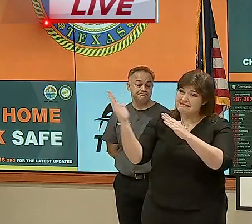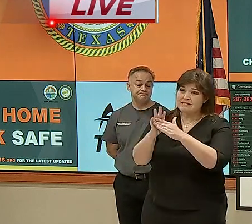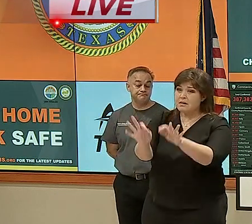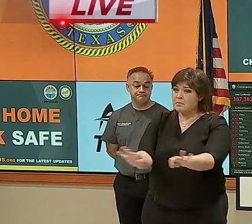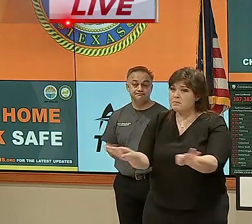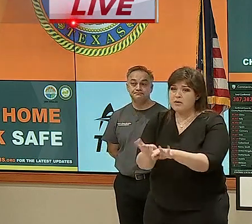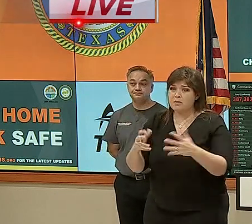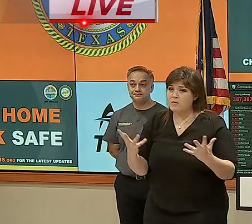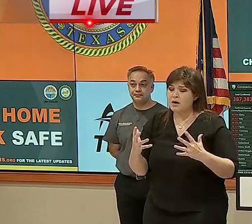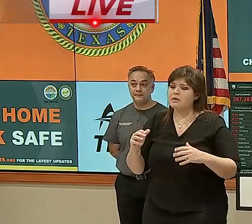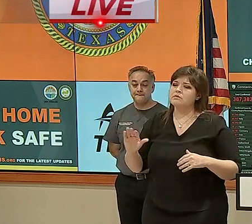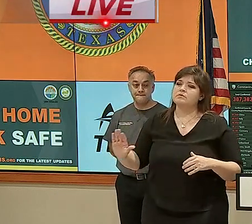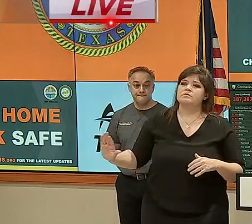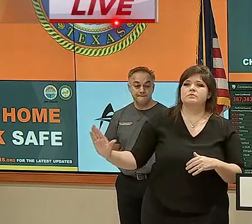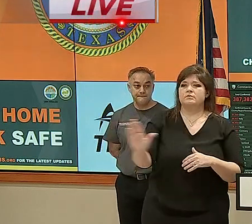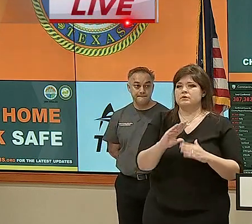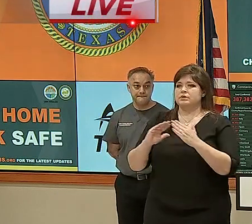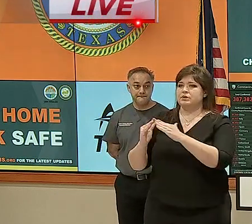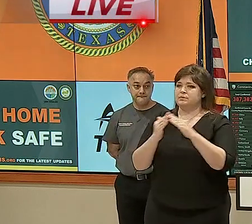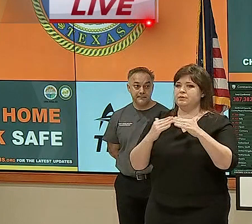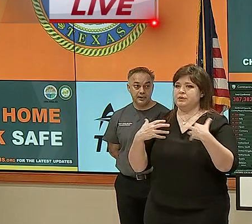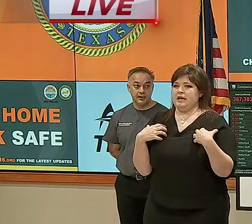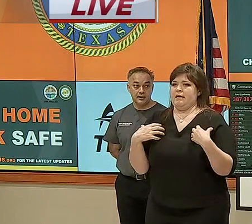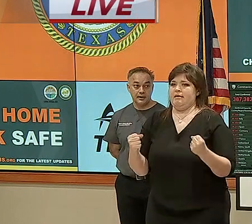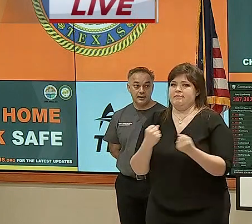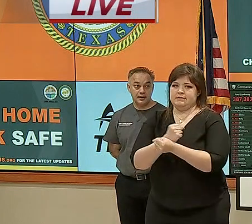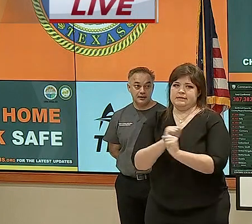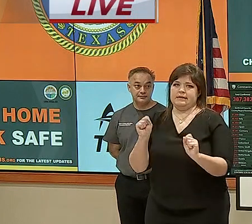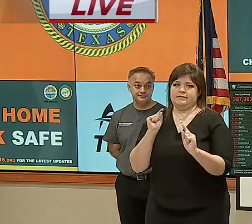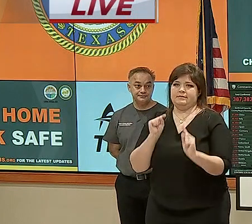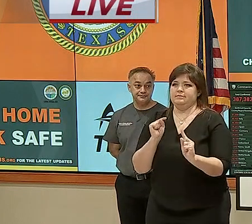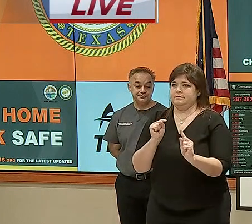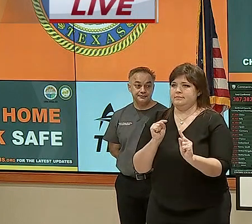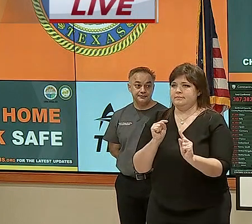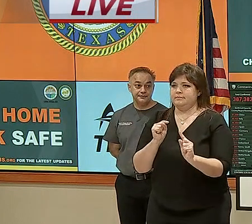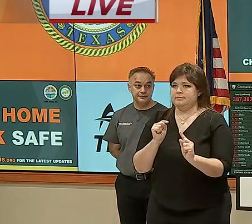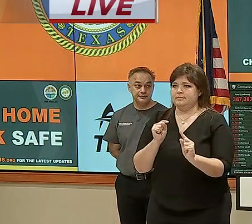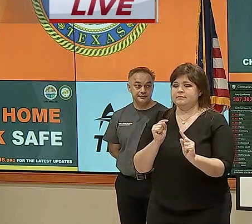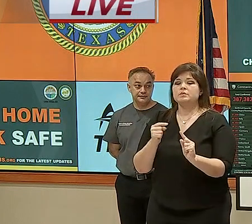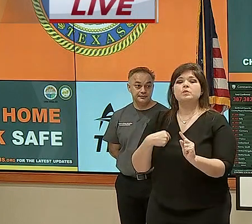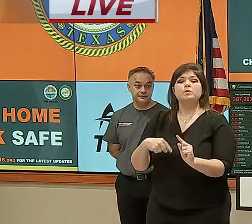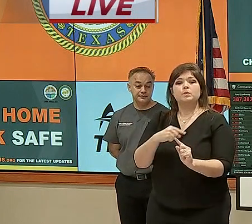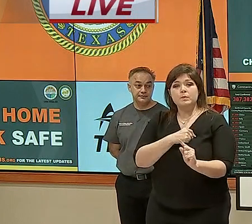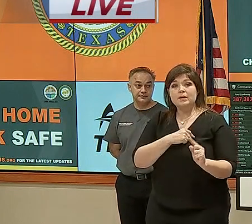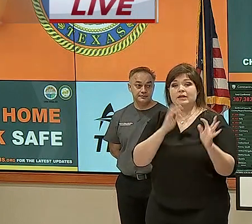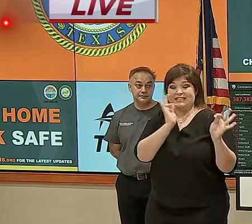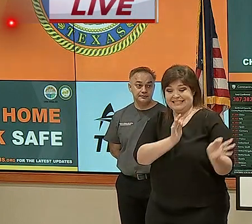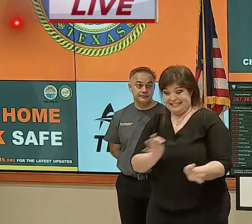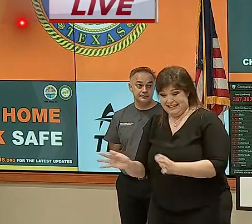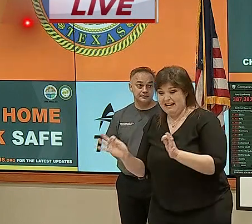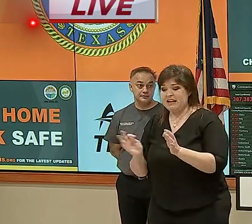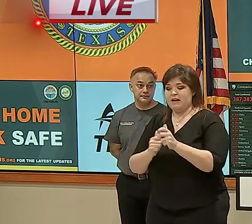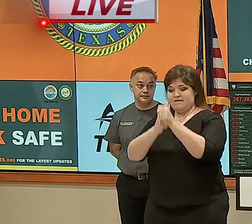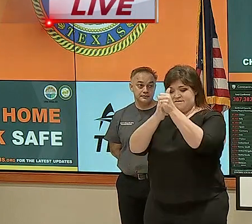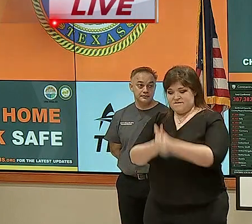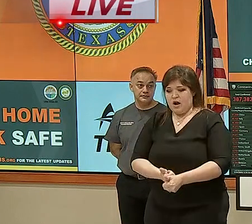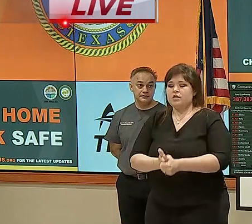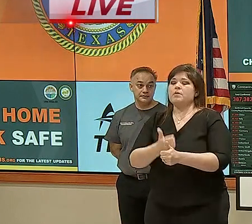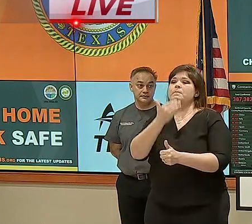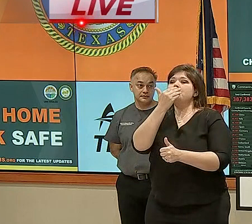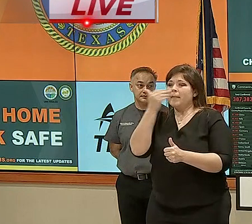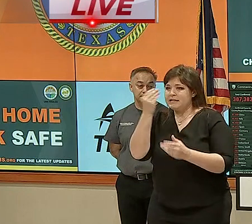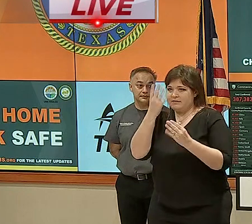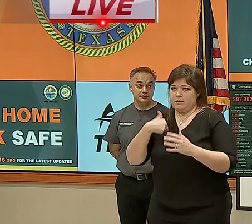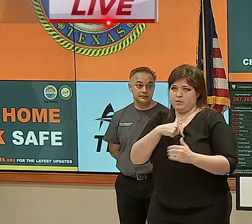community. We are making decisions based on the best information we have, on the best